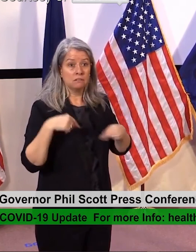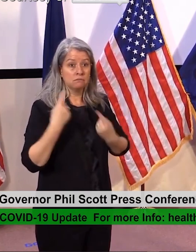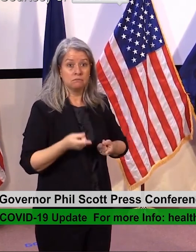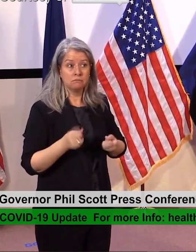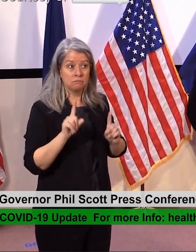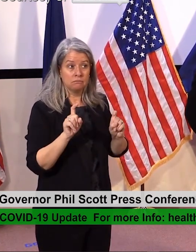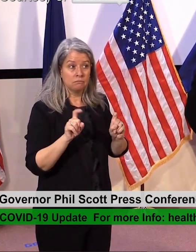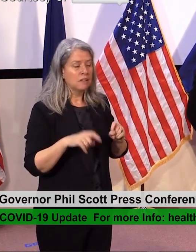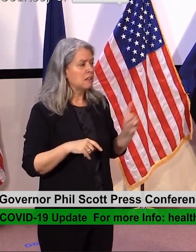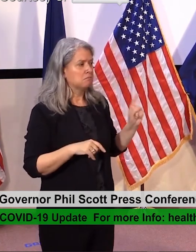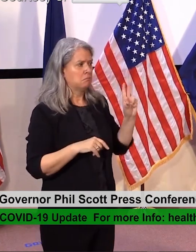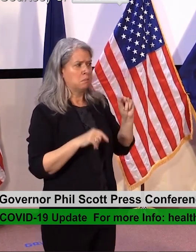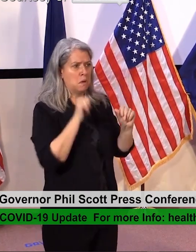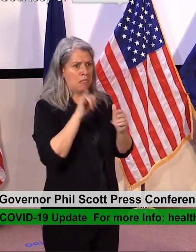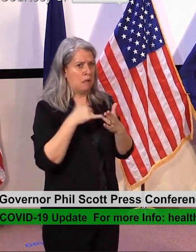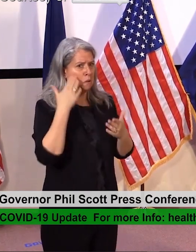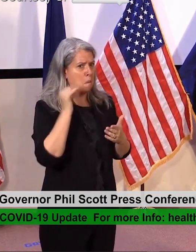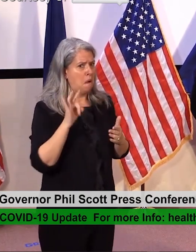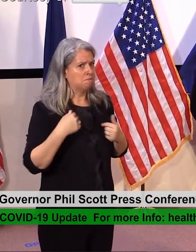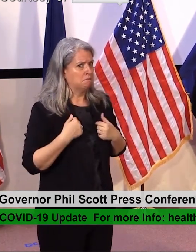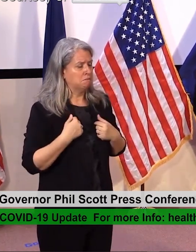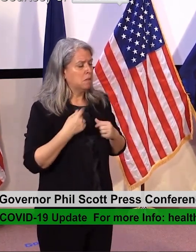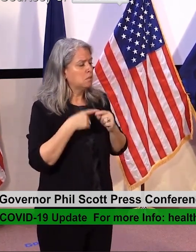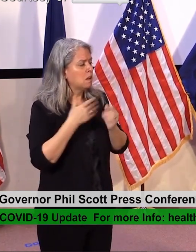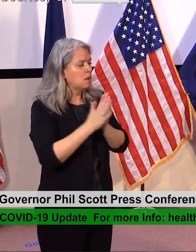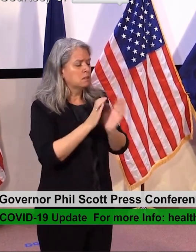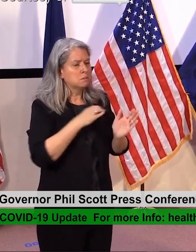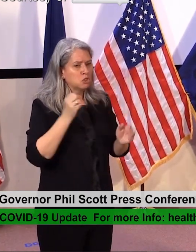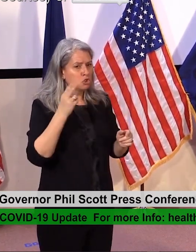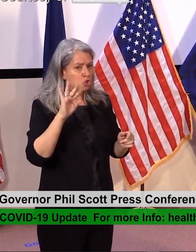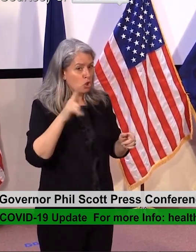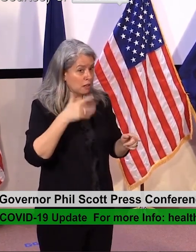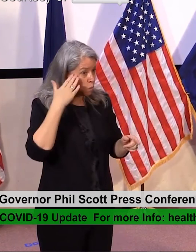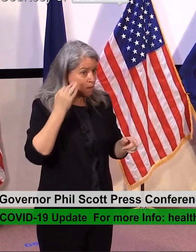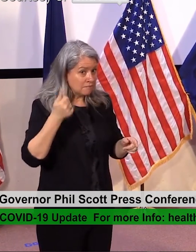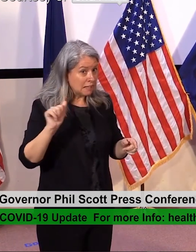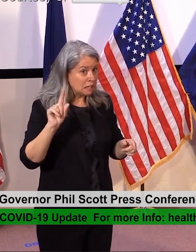not that I am aware of, but I'm going to ask Commissioner Sherling if he's aware of any.